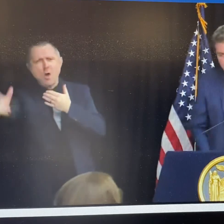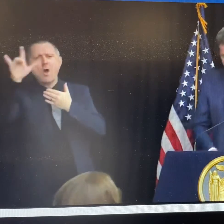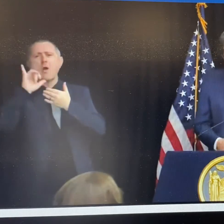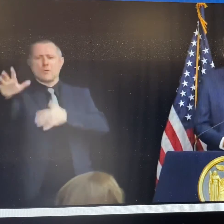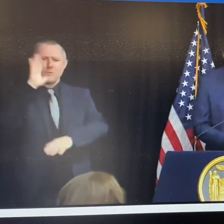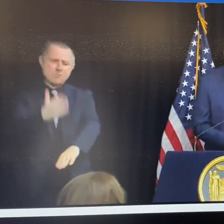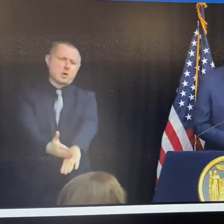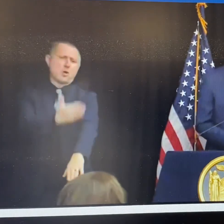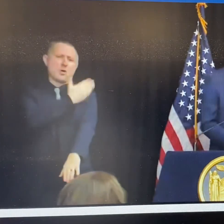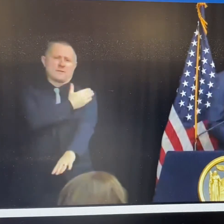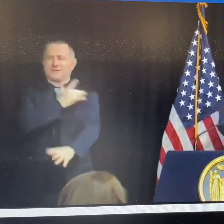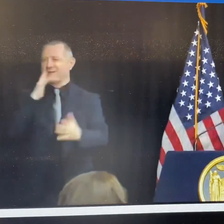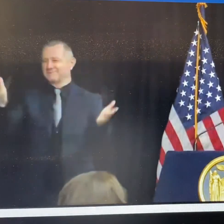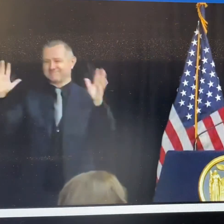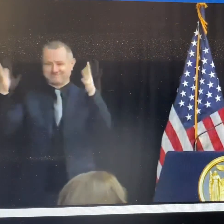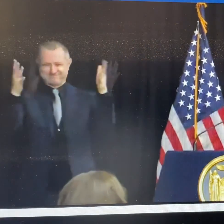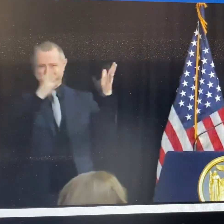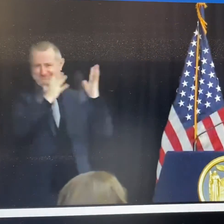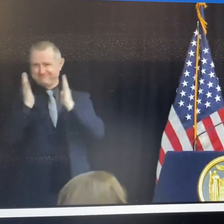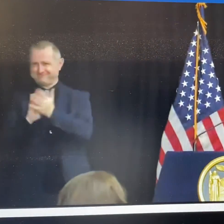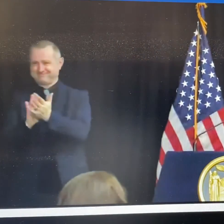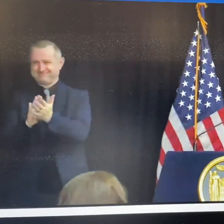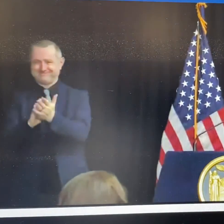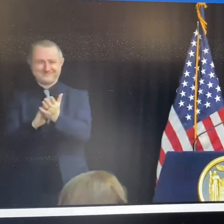you, Governor Hochul.